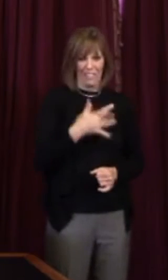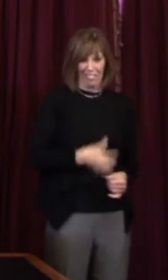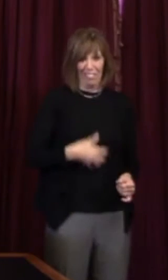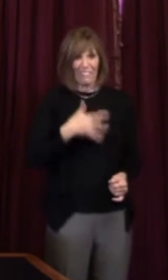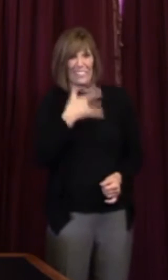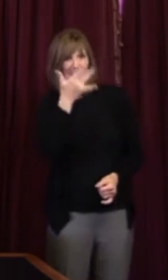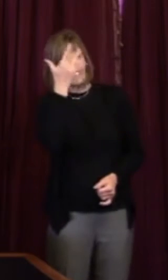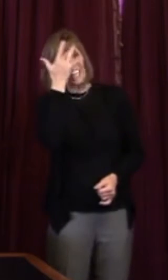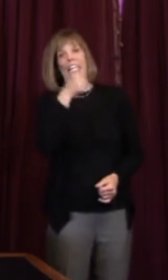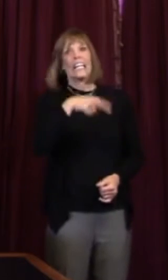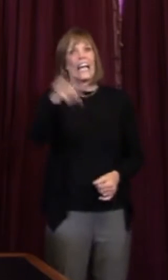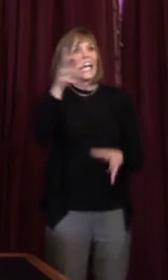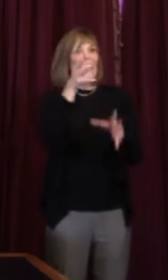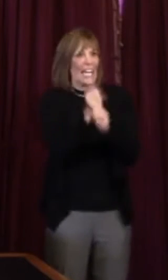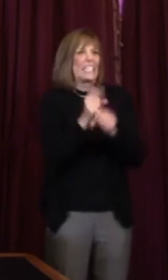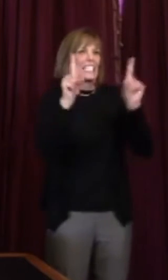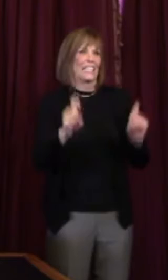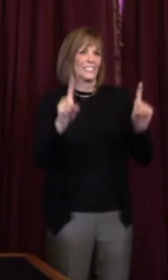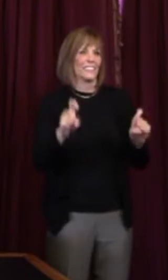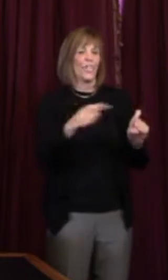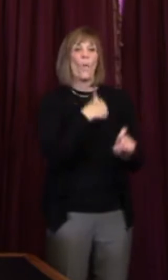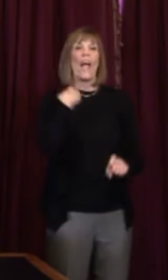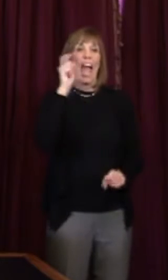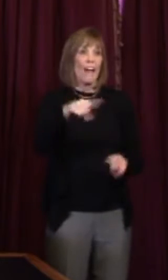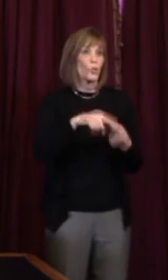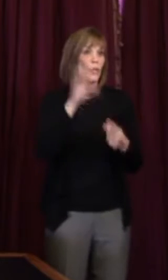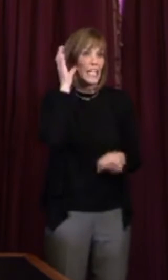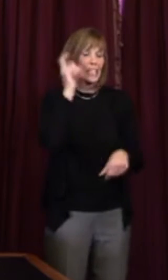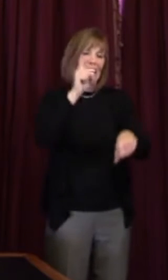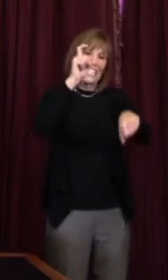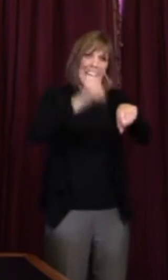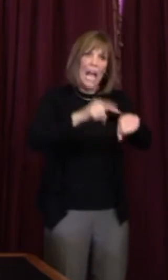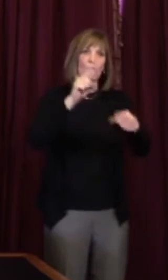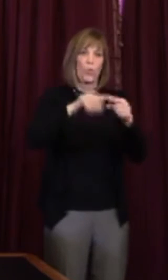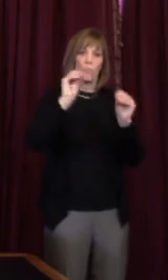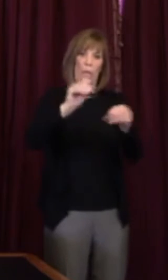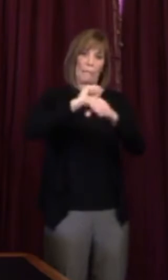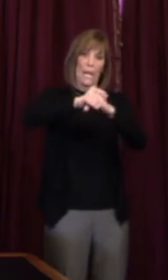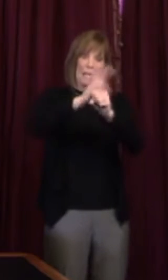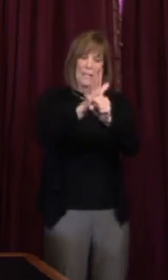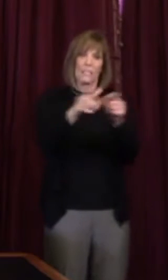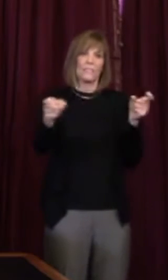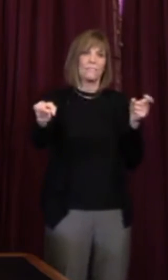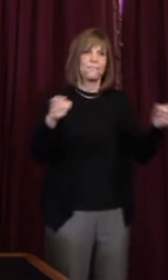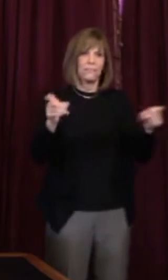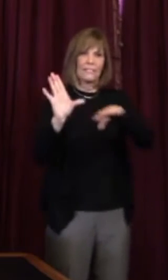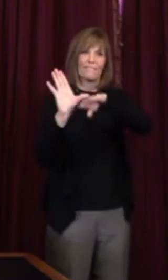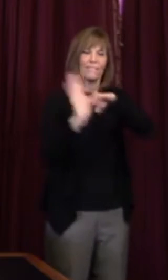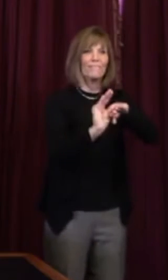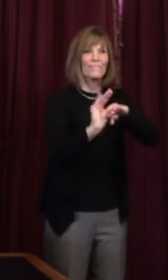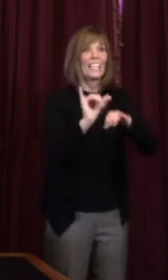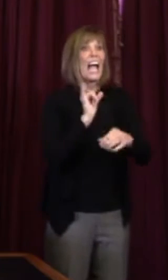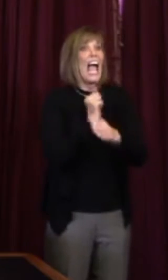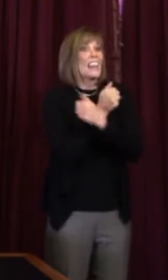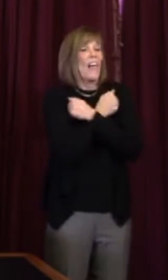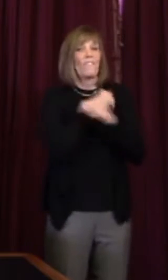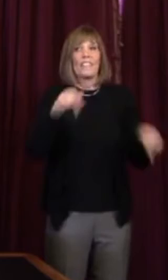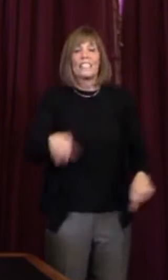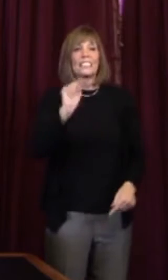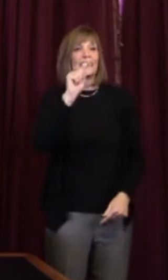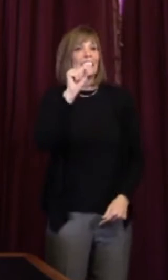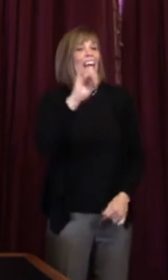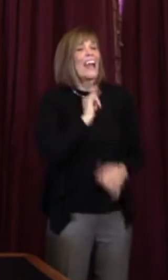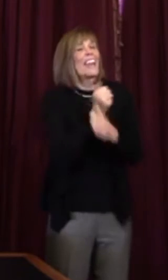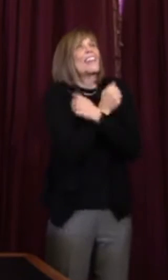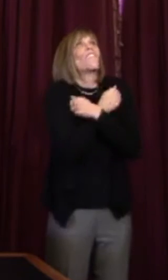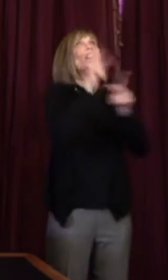from all three of us. We need to listen. It's time to get this pandemic under control. I love this state. I love the people